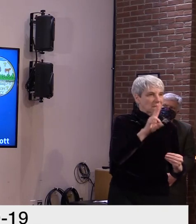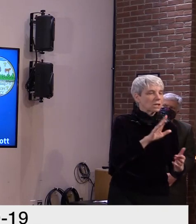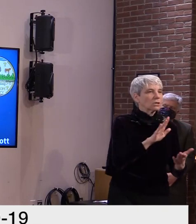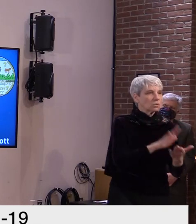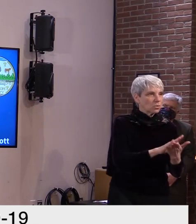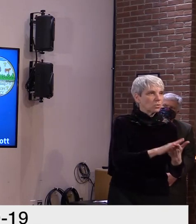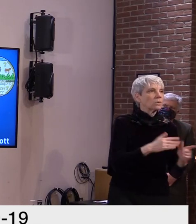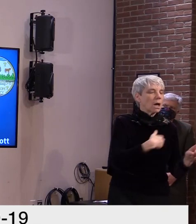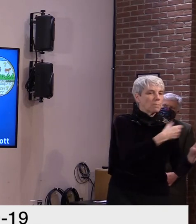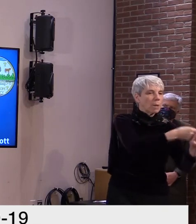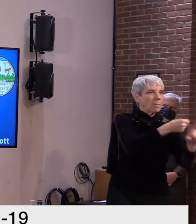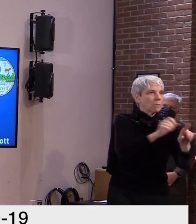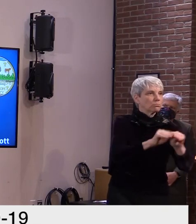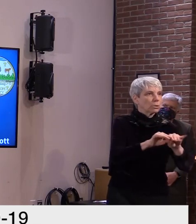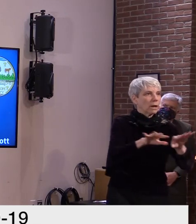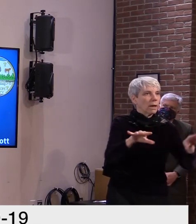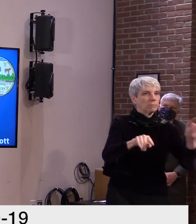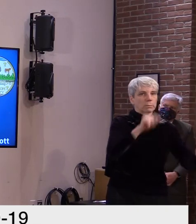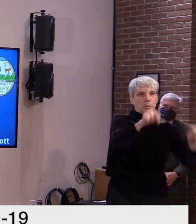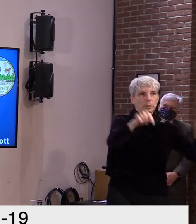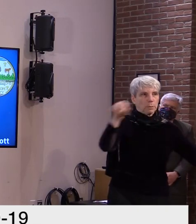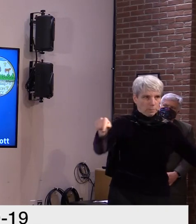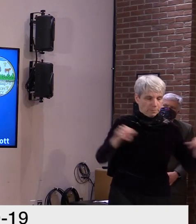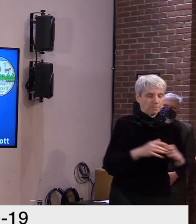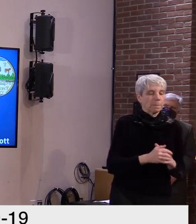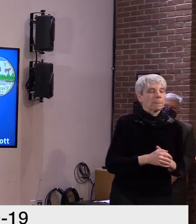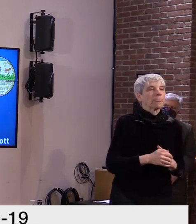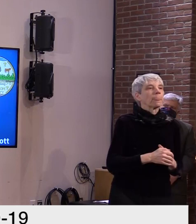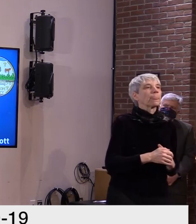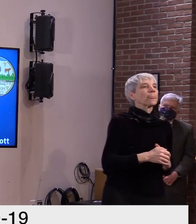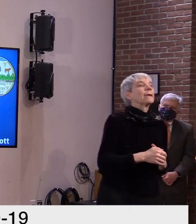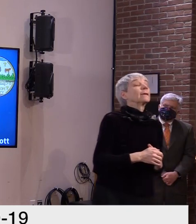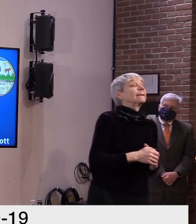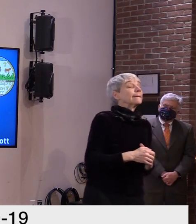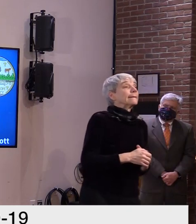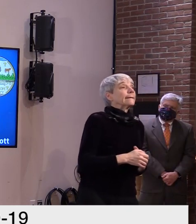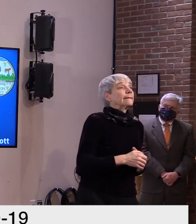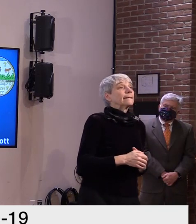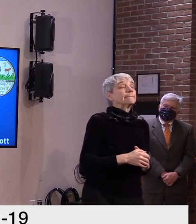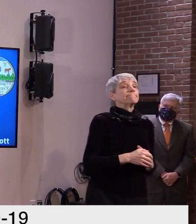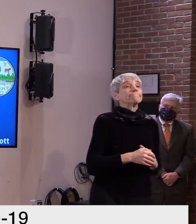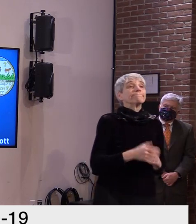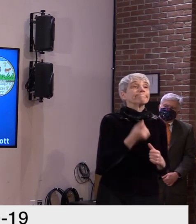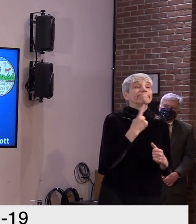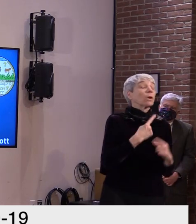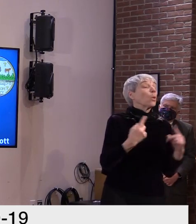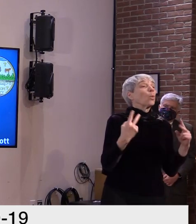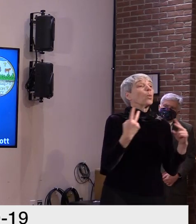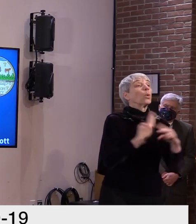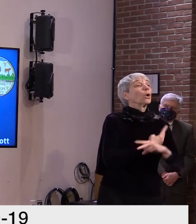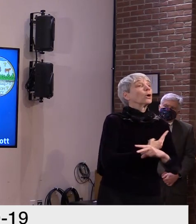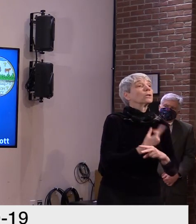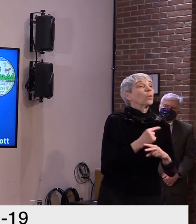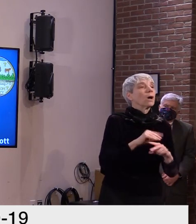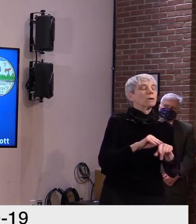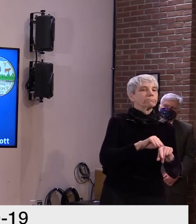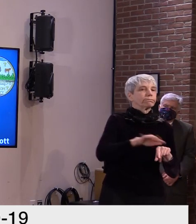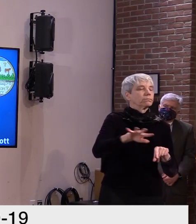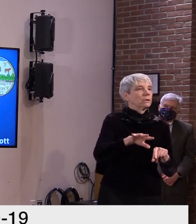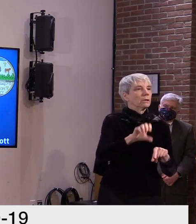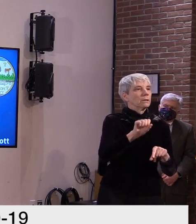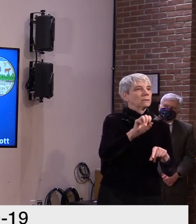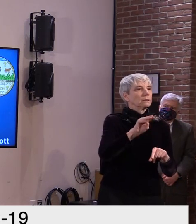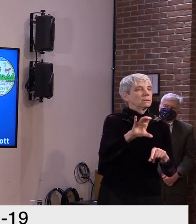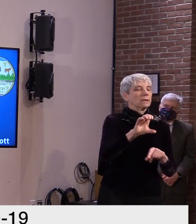But the major impact from this outbreak, of course, currently, has of course been St. Michael's College. The total